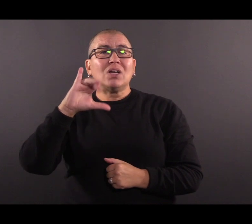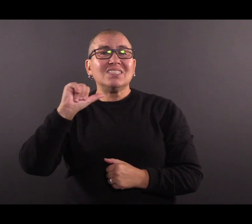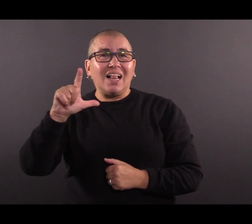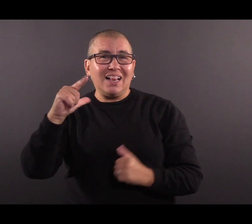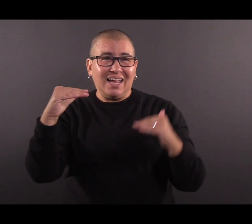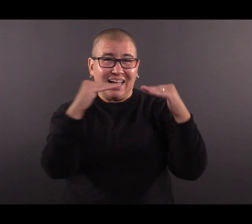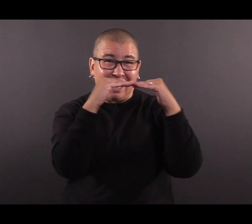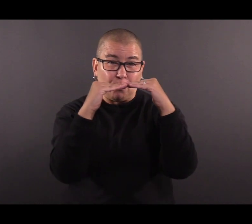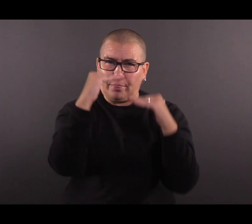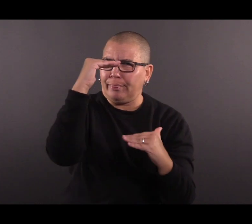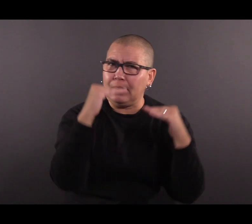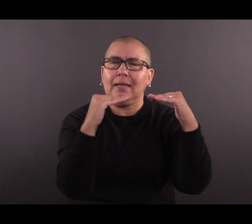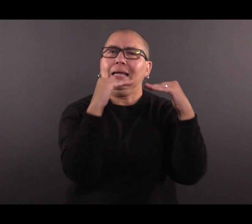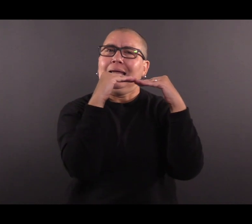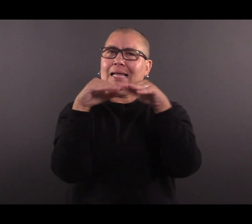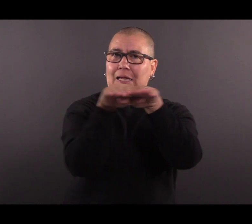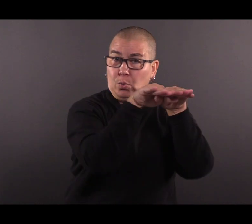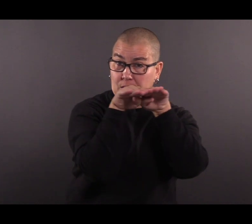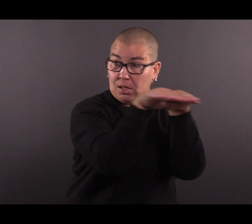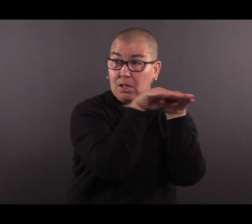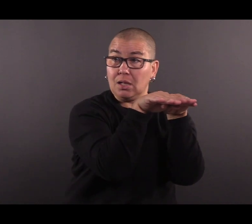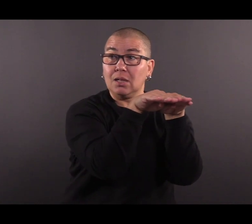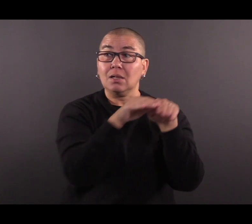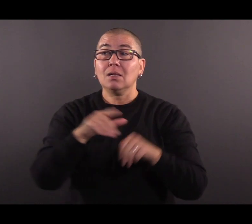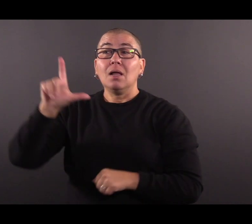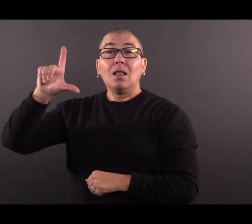to LGBTQ+ individuals,